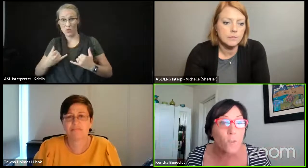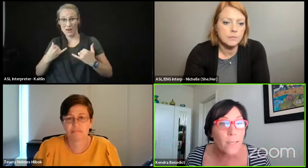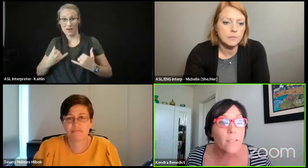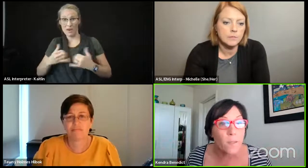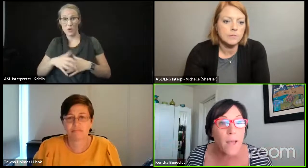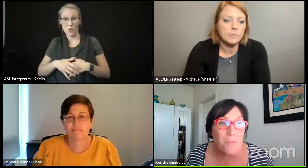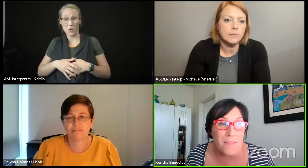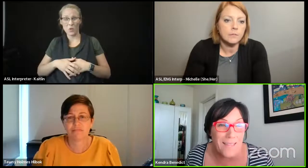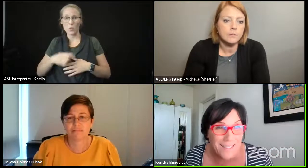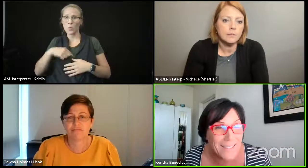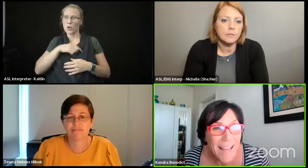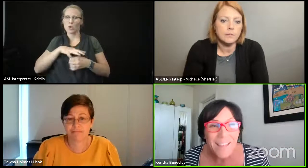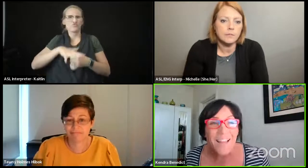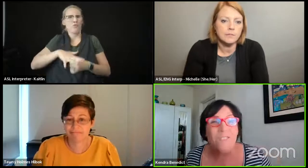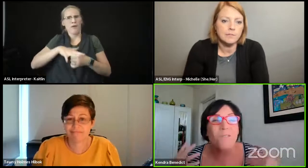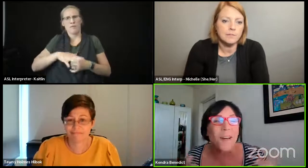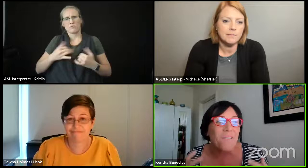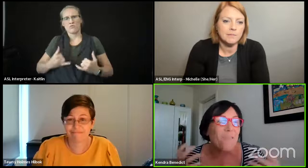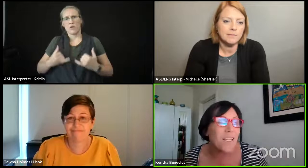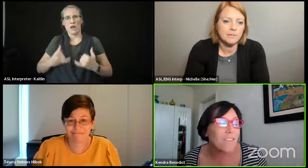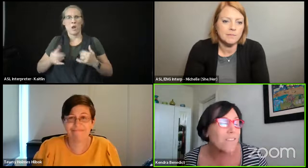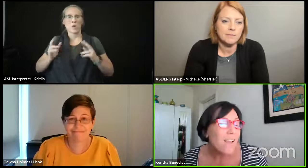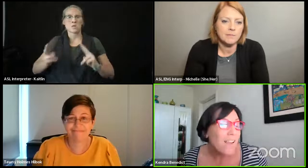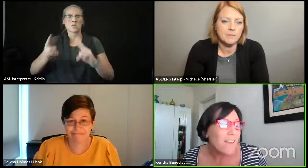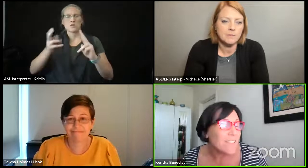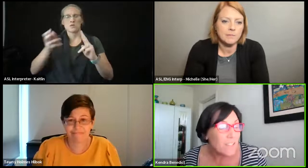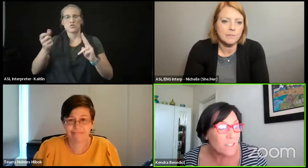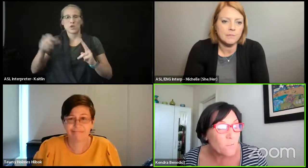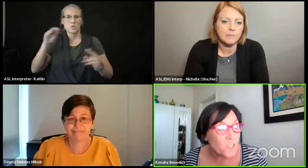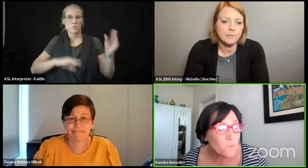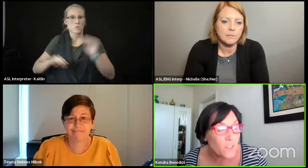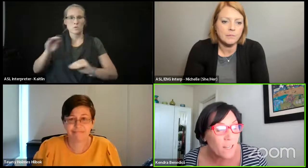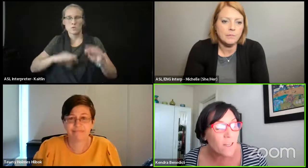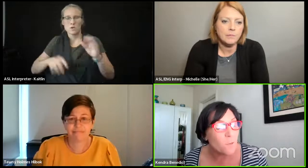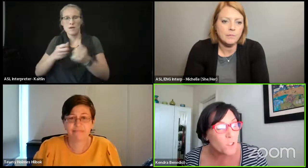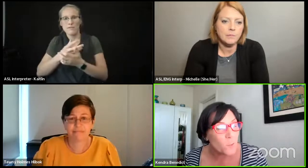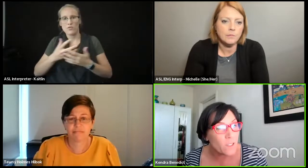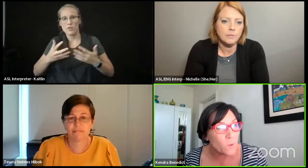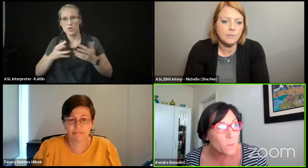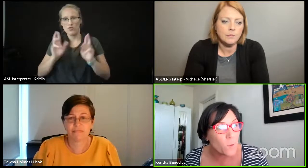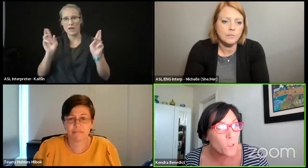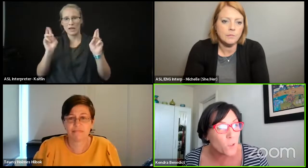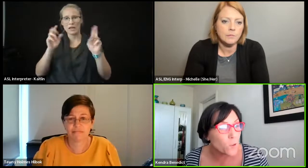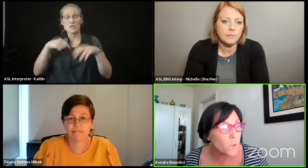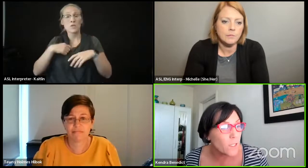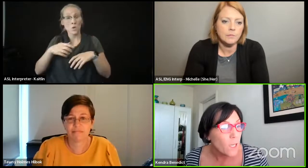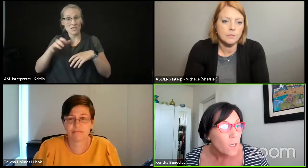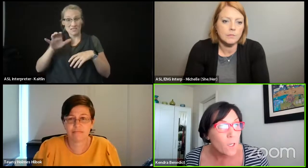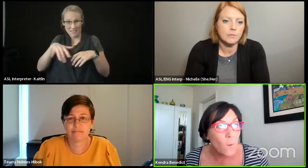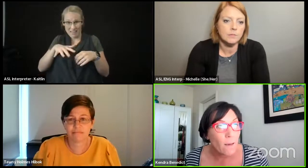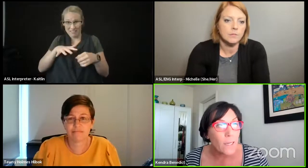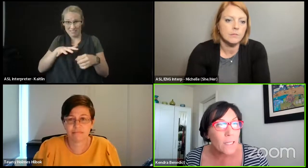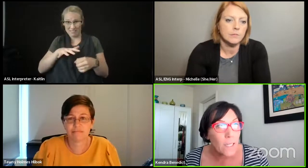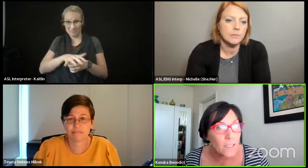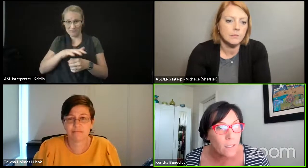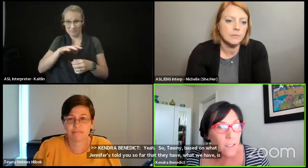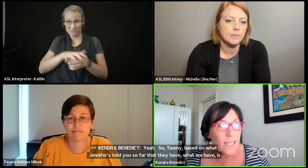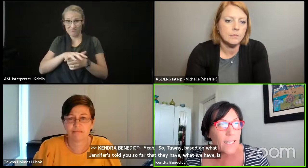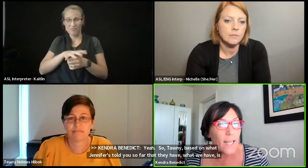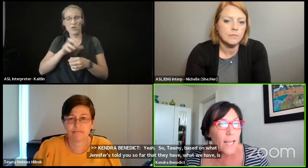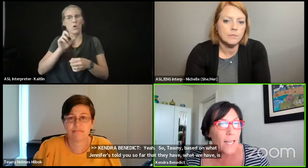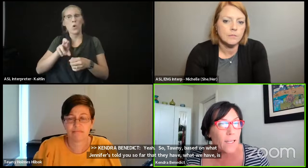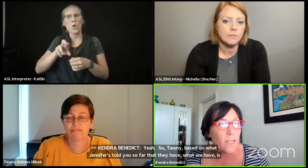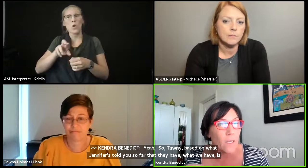like stressing about this, like what is that sufficient for now? Now we just put it in a report, or do we go out and collect